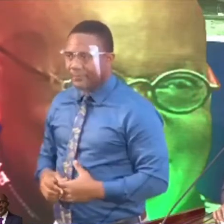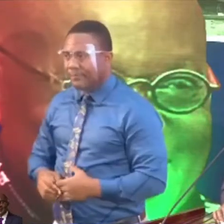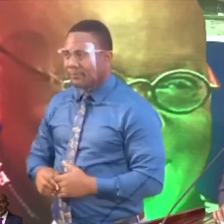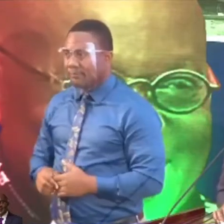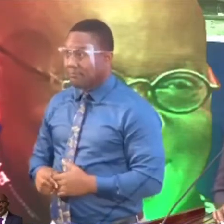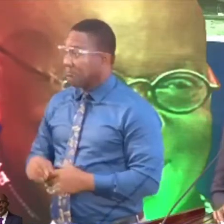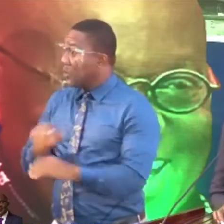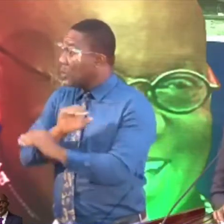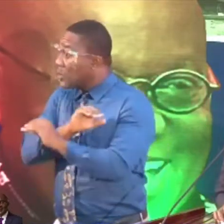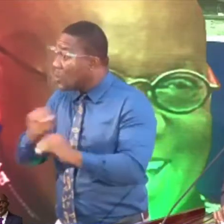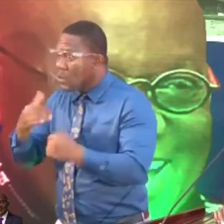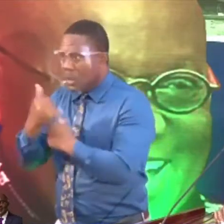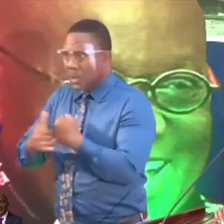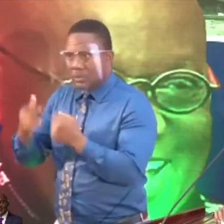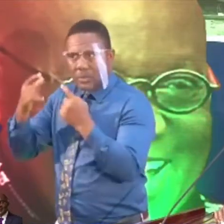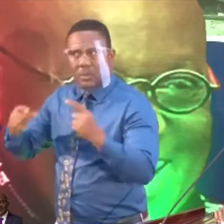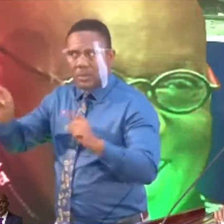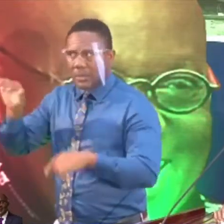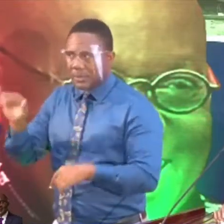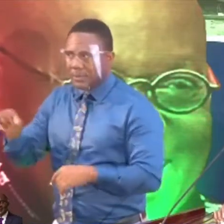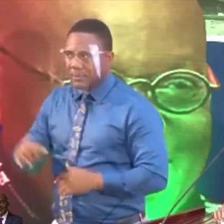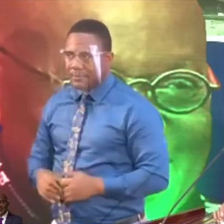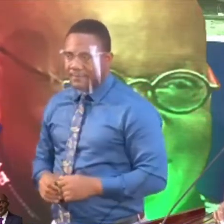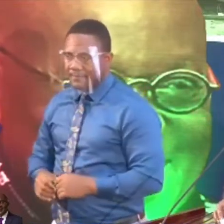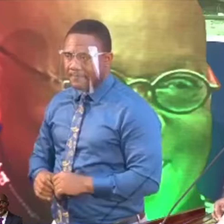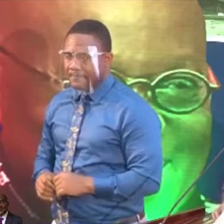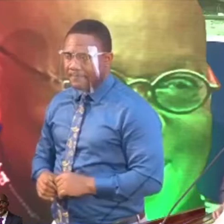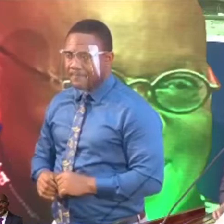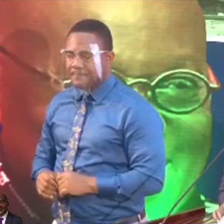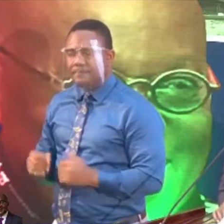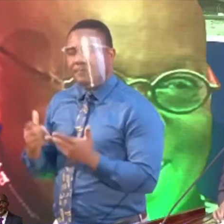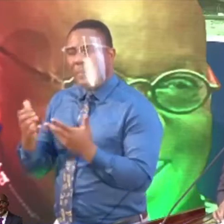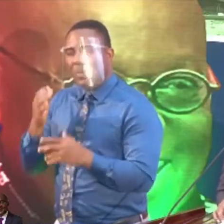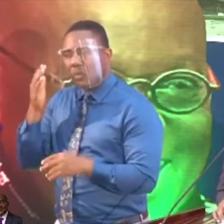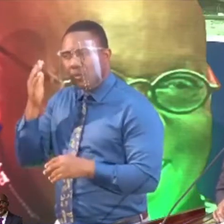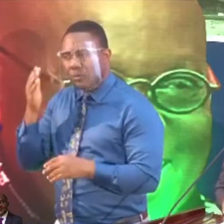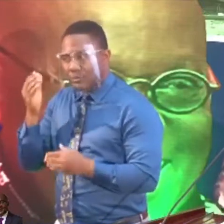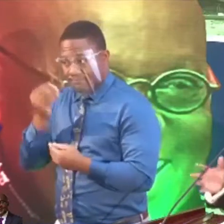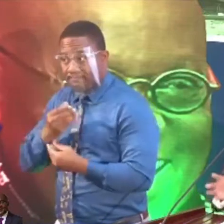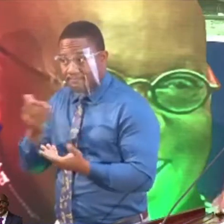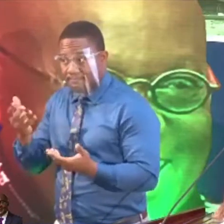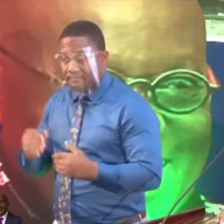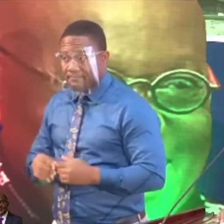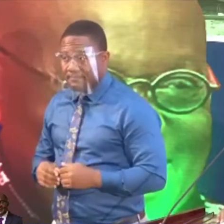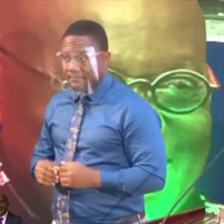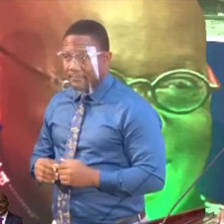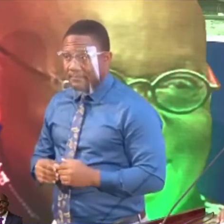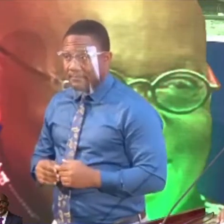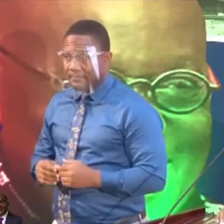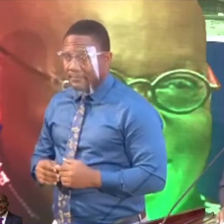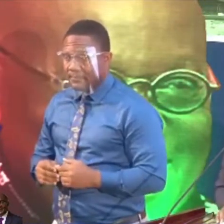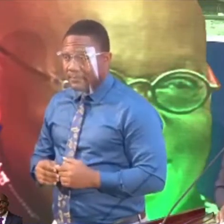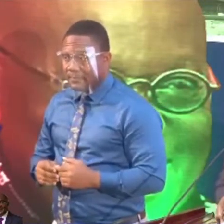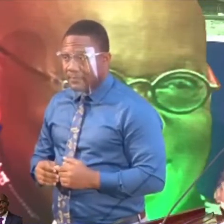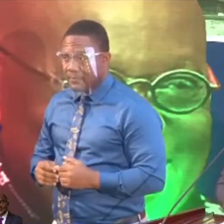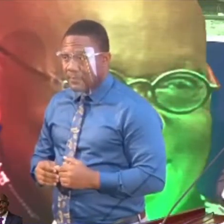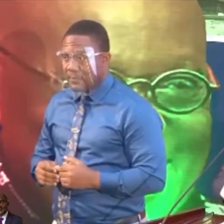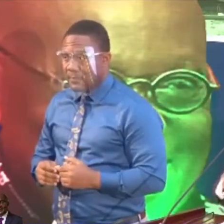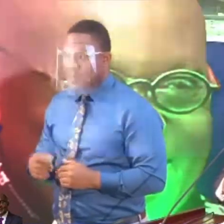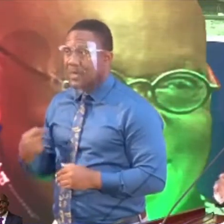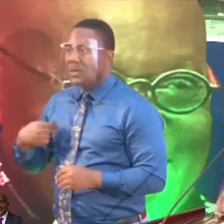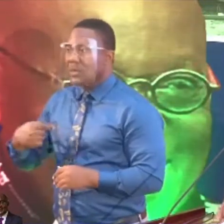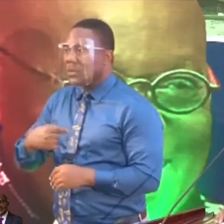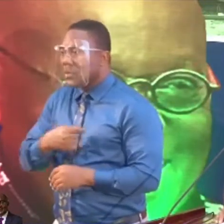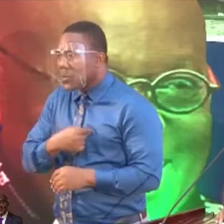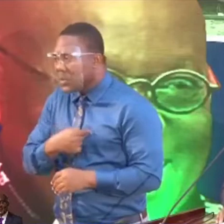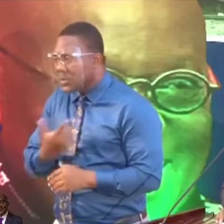country has done so. I would like to note that we have not applied standardized units for counting